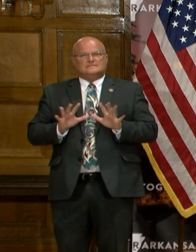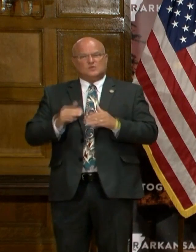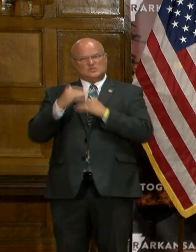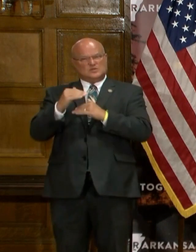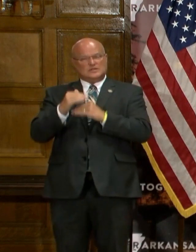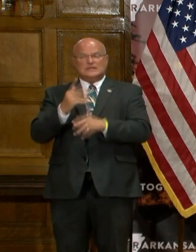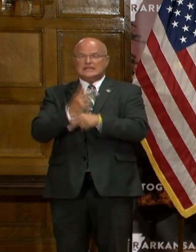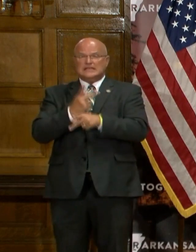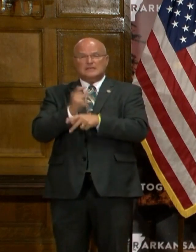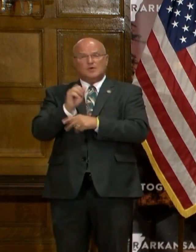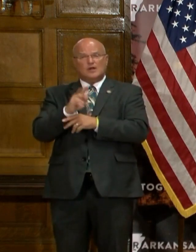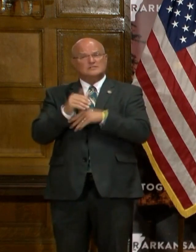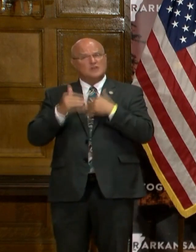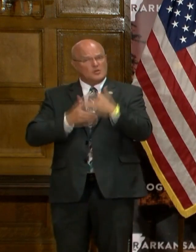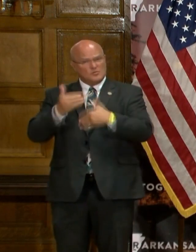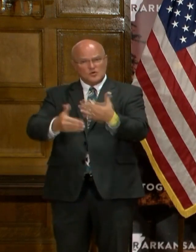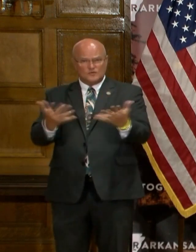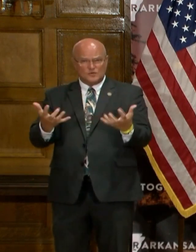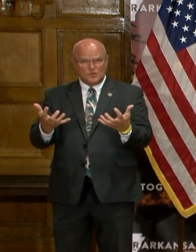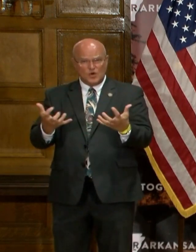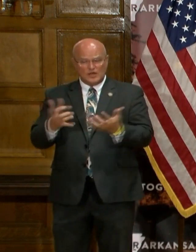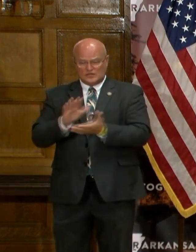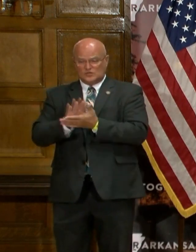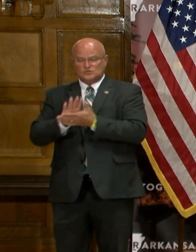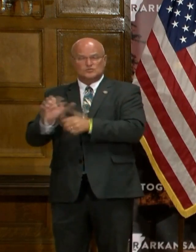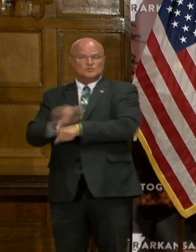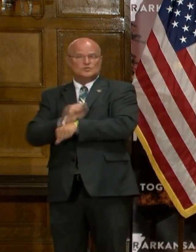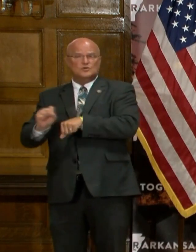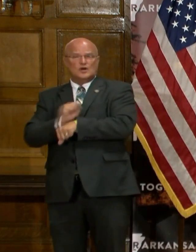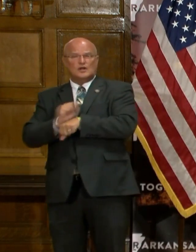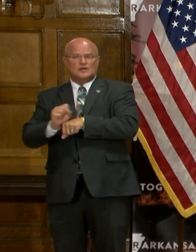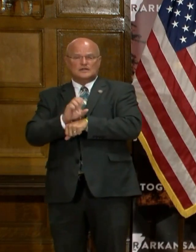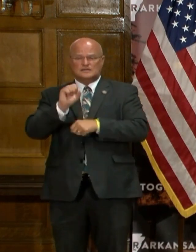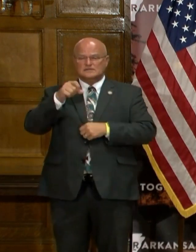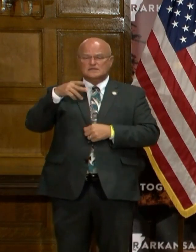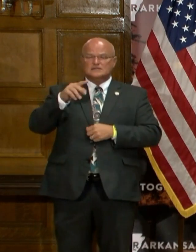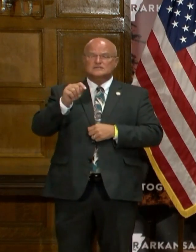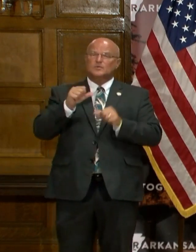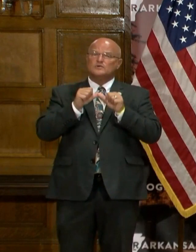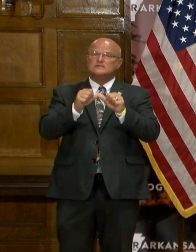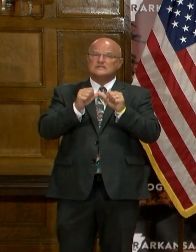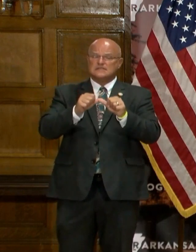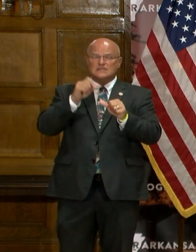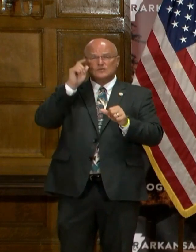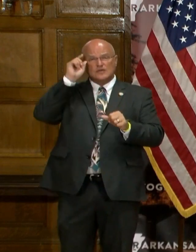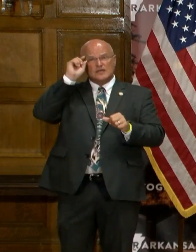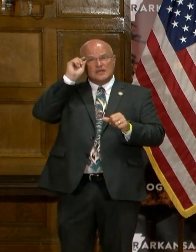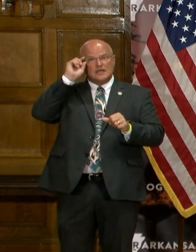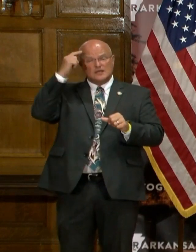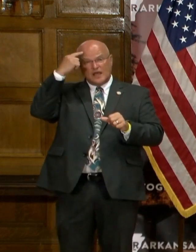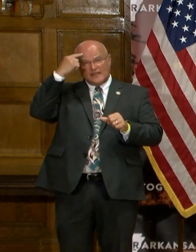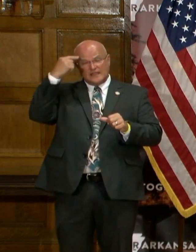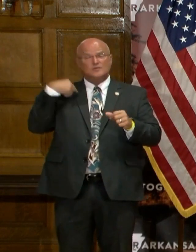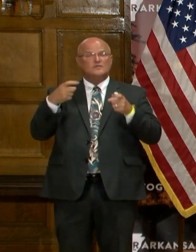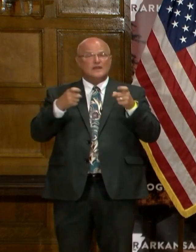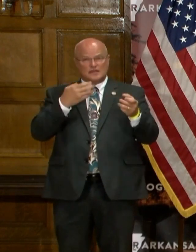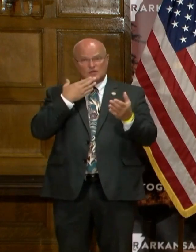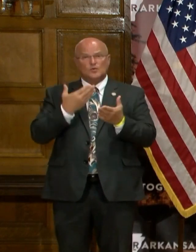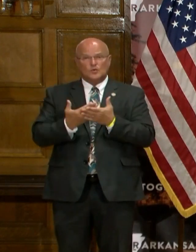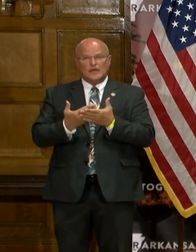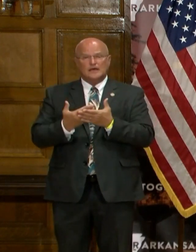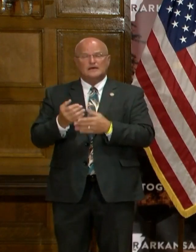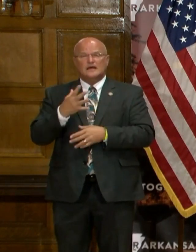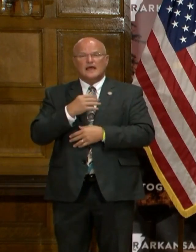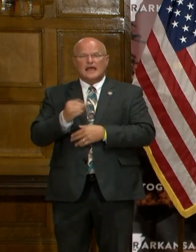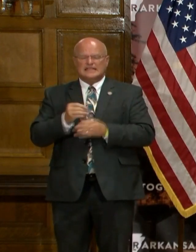keep Arkansas moving, school operating, sports continuing. And so I think we've handled it well,